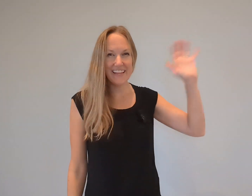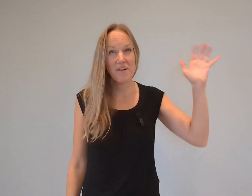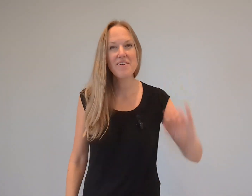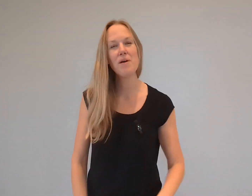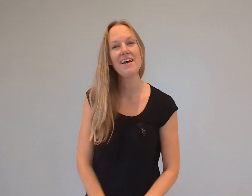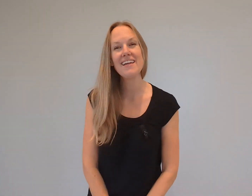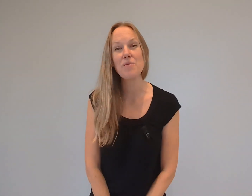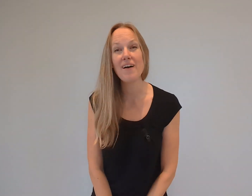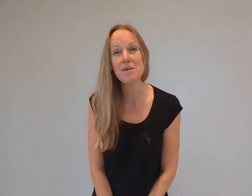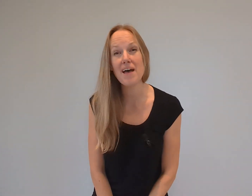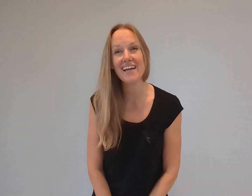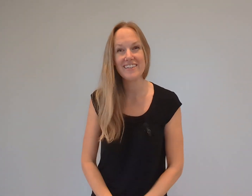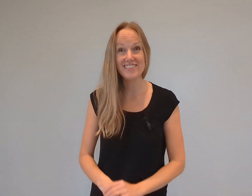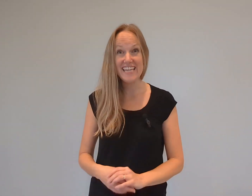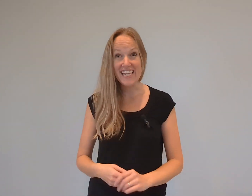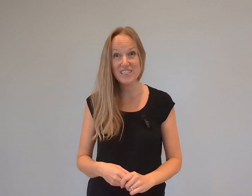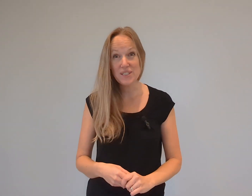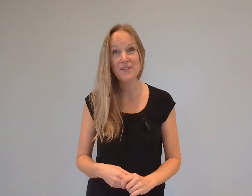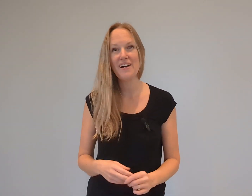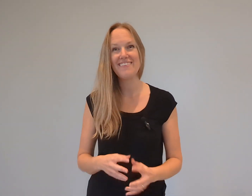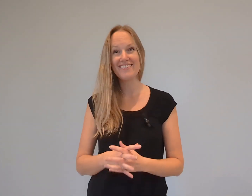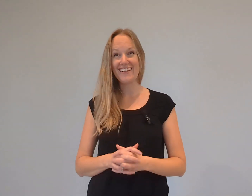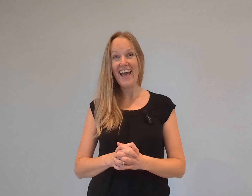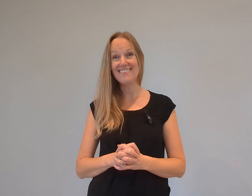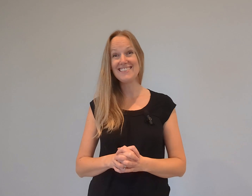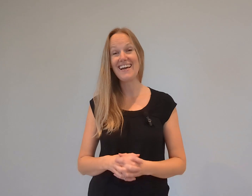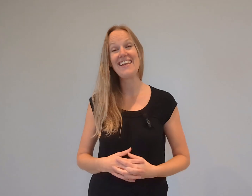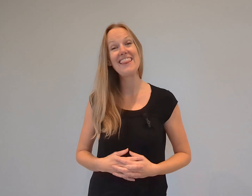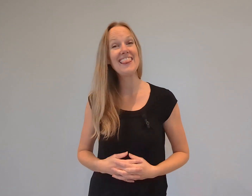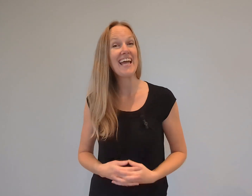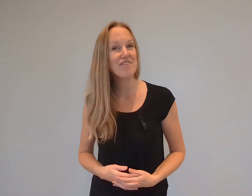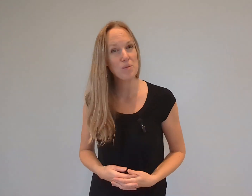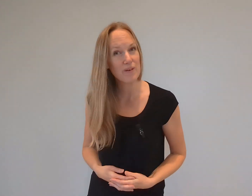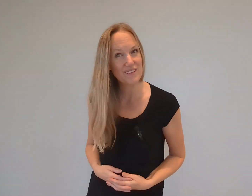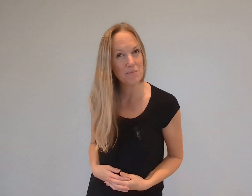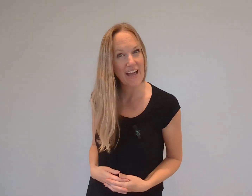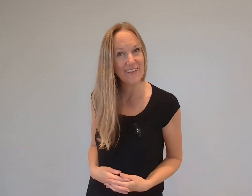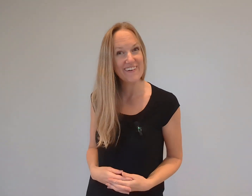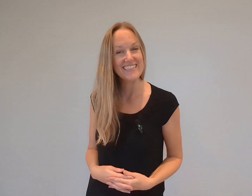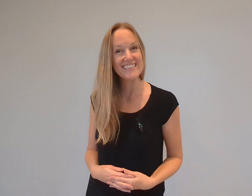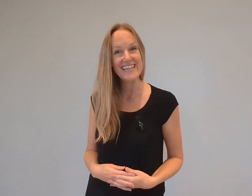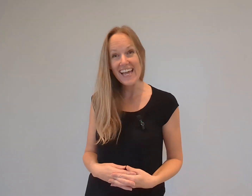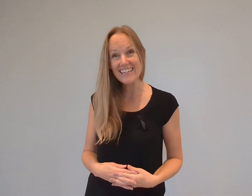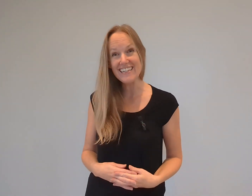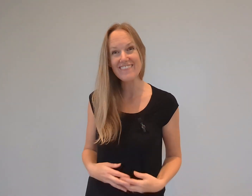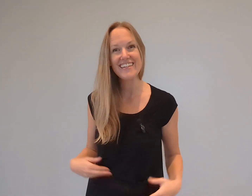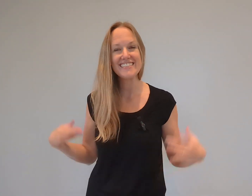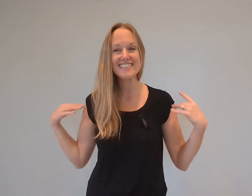Hello everyone and welcome back of day 2 of learning how to sign Light of the World by Lauren Daigle. We are just